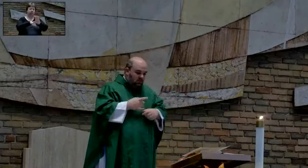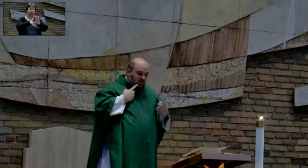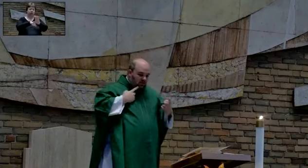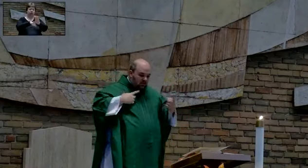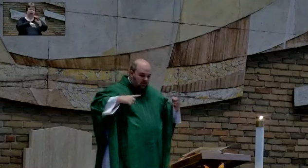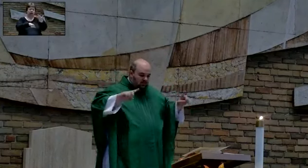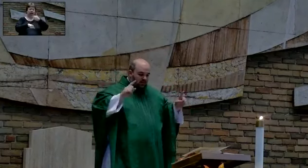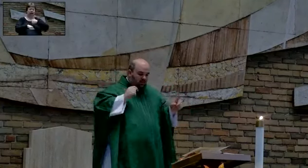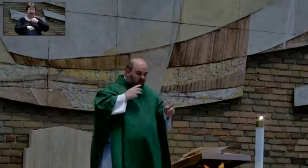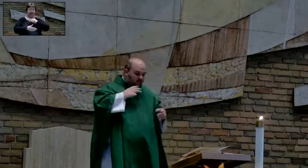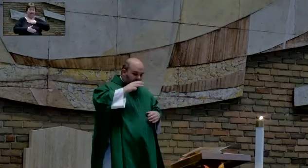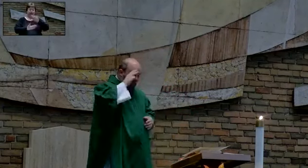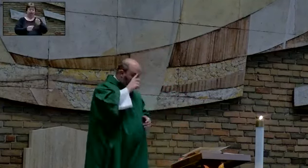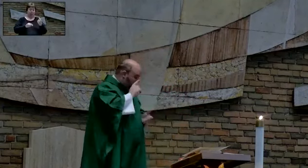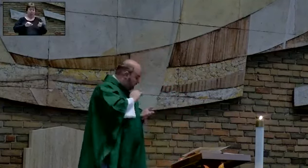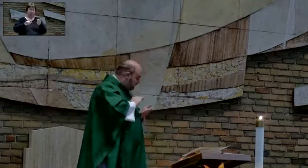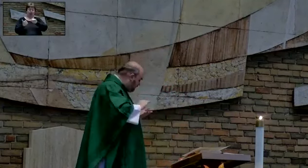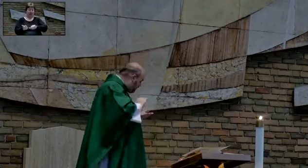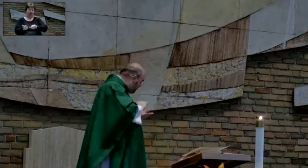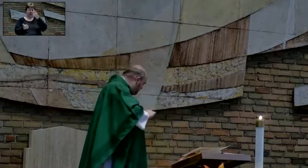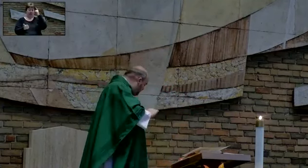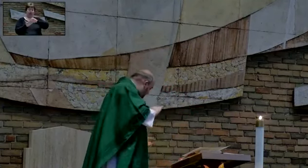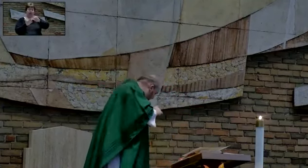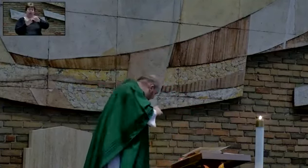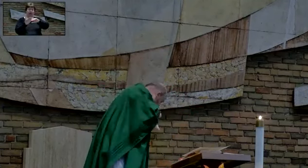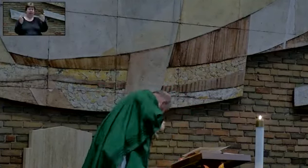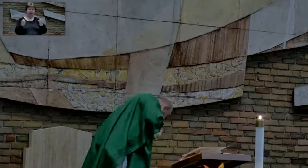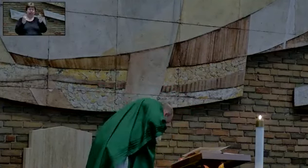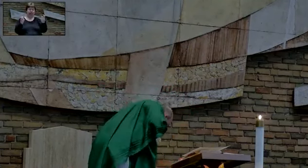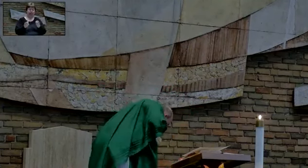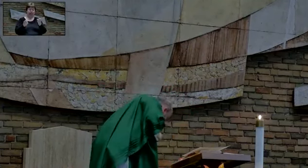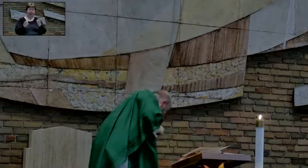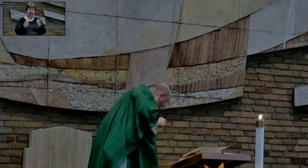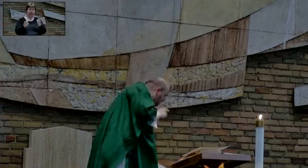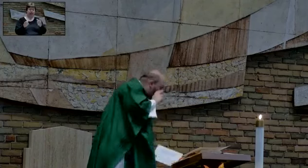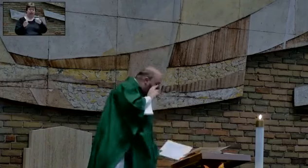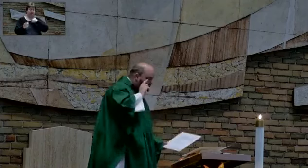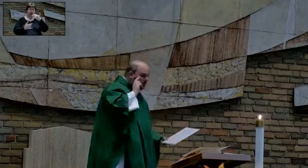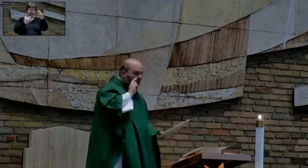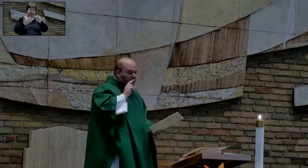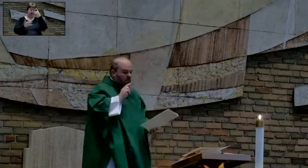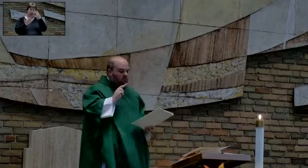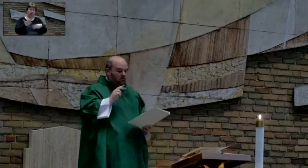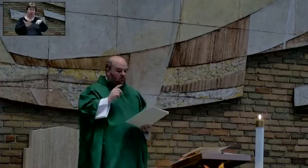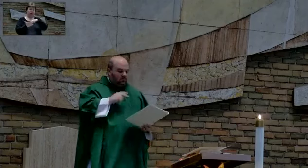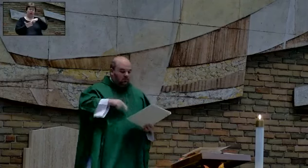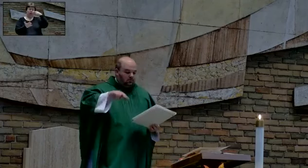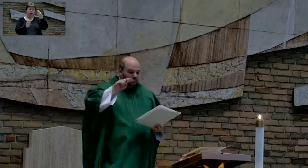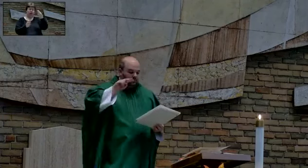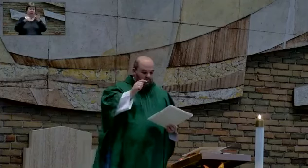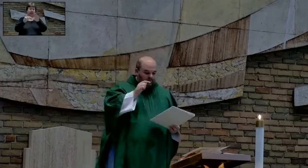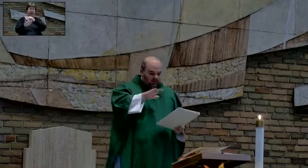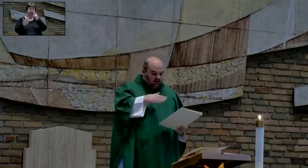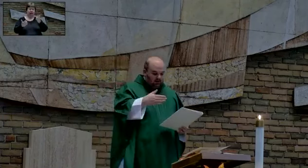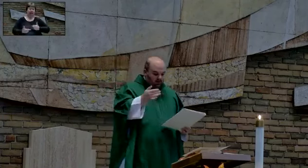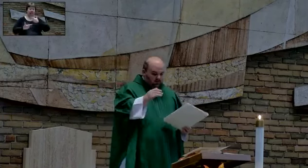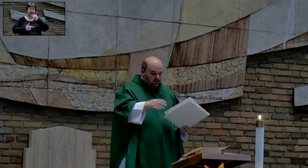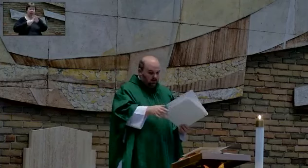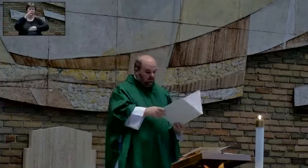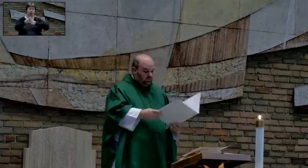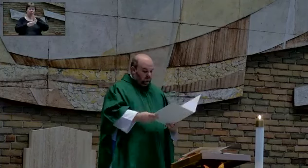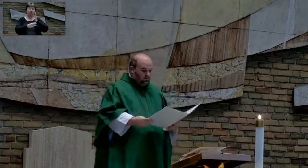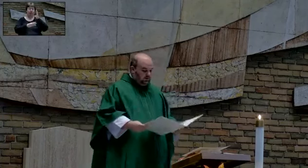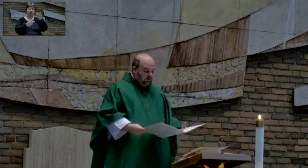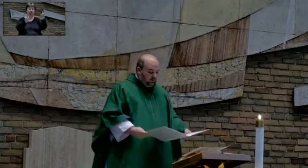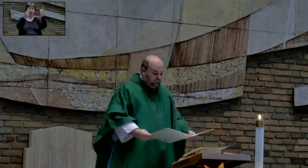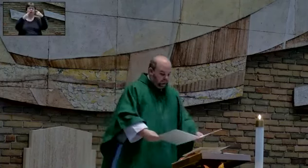church. I confess one baptism for the forgiveness of sins, and I look forward to the resurrection of the dead and life